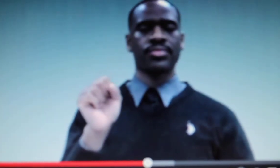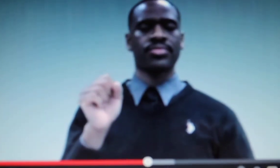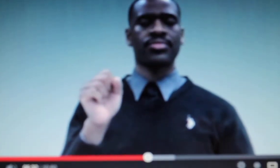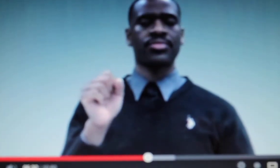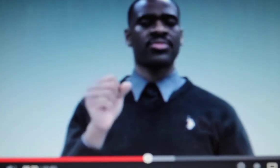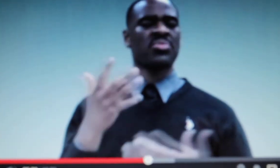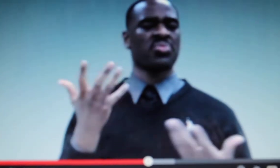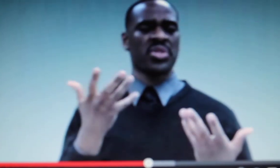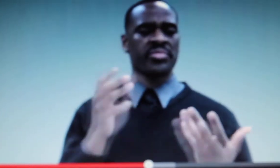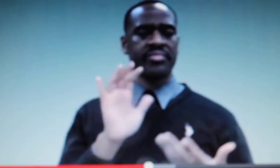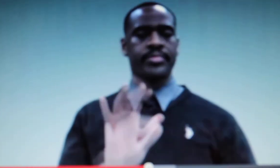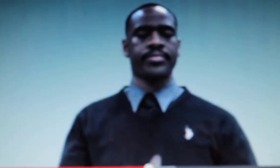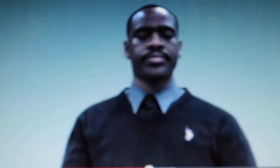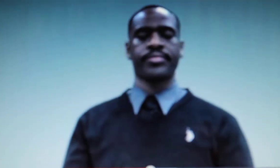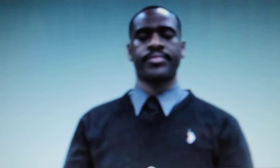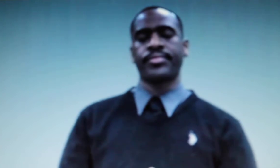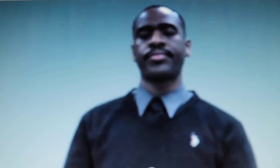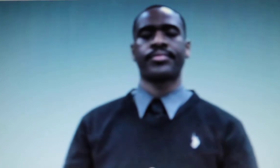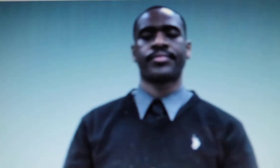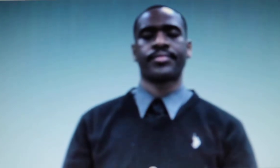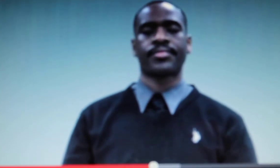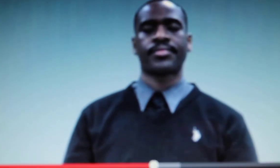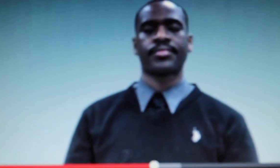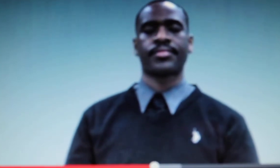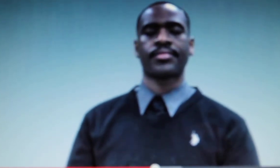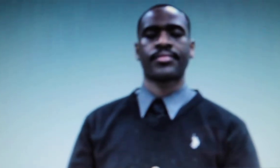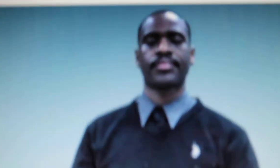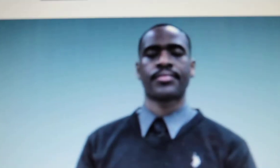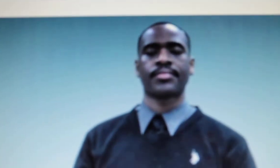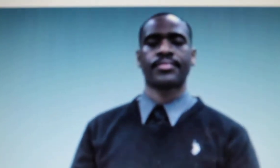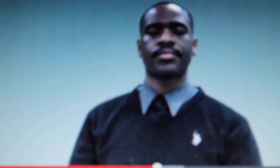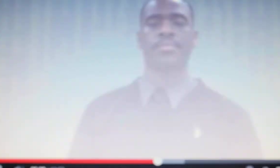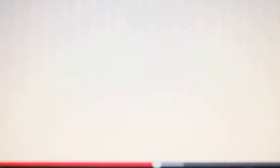In each group, we analyzed their linguistic factors.